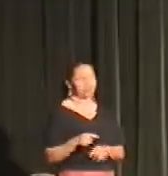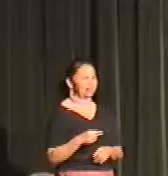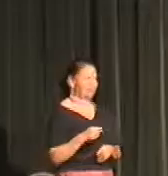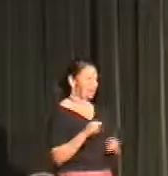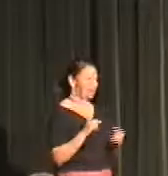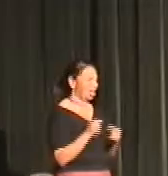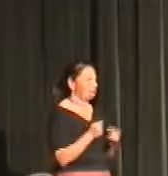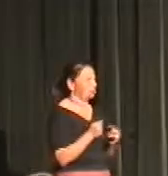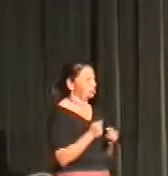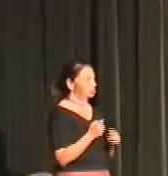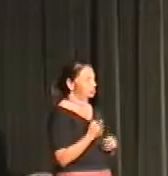got a boo-boo.